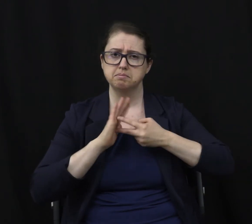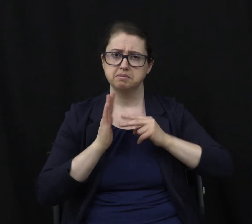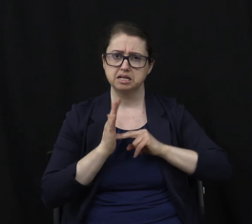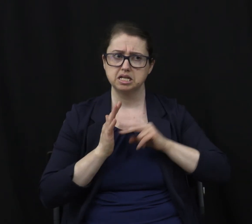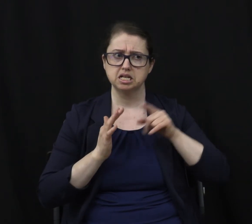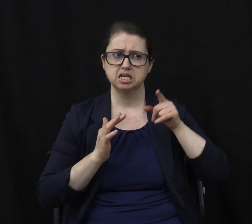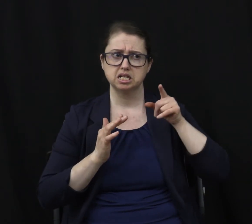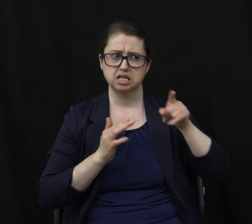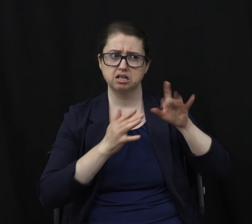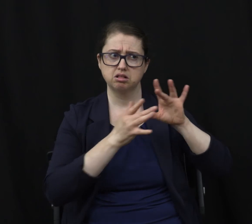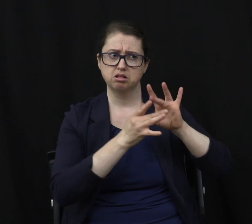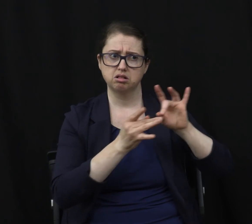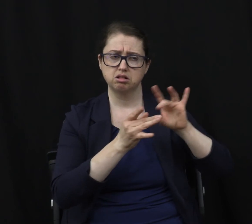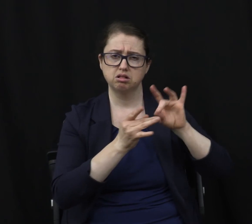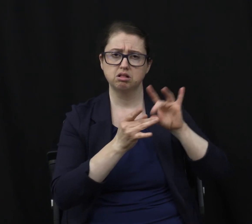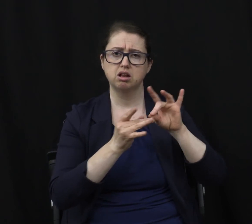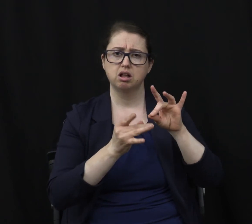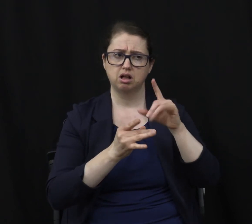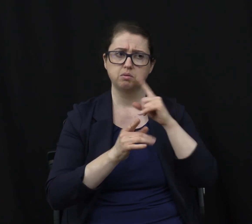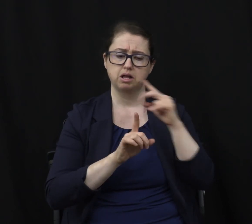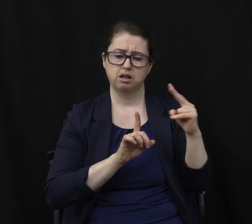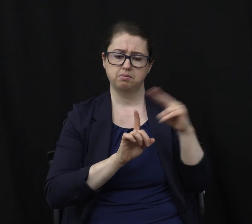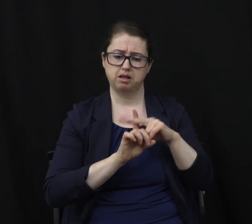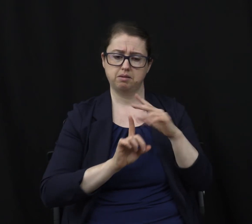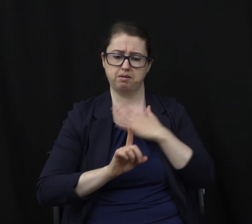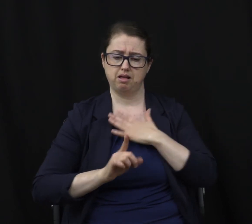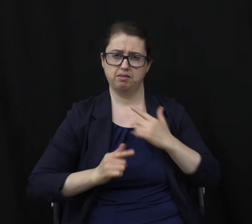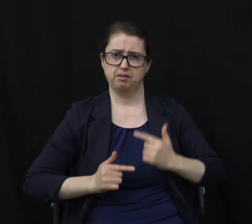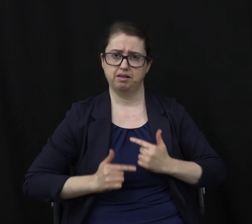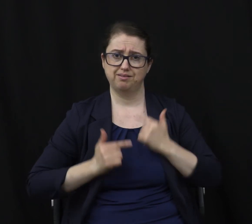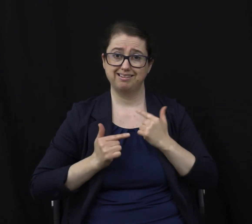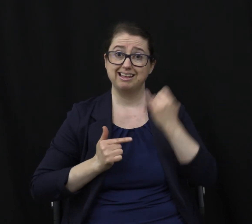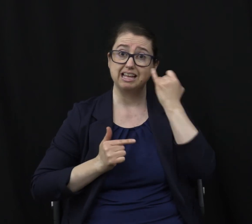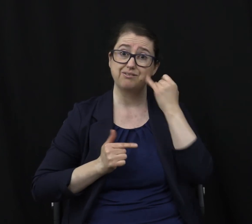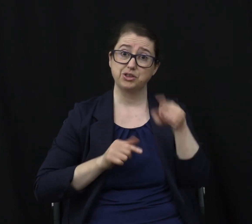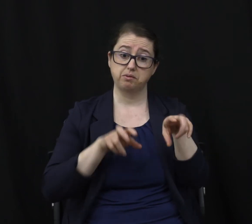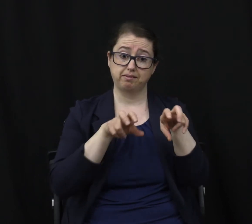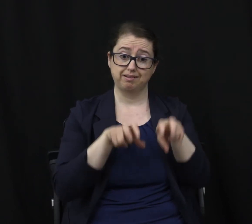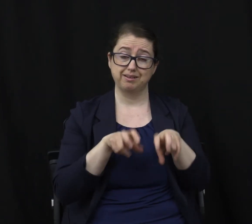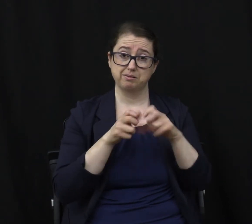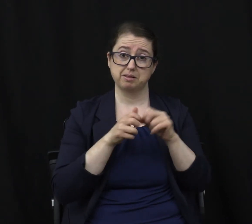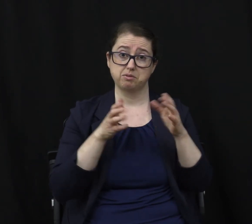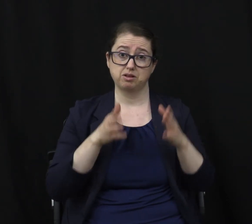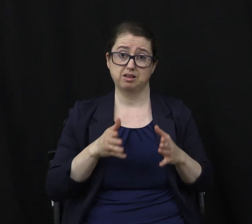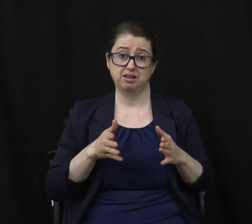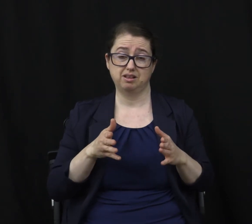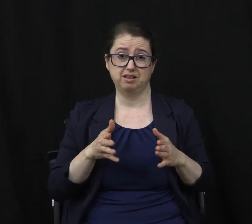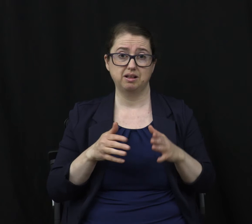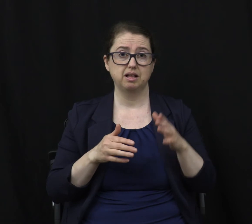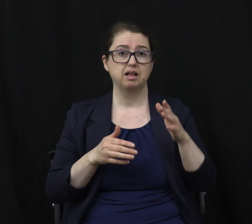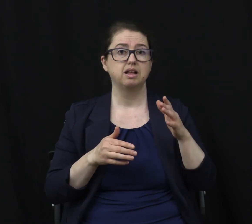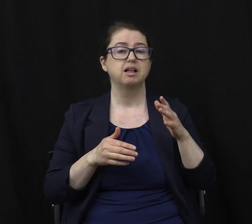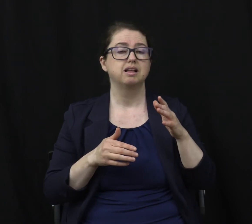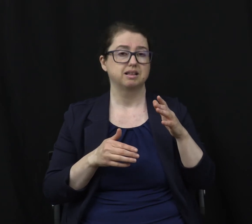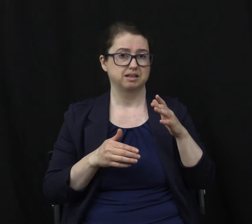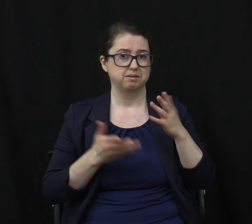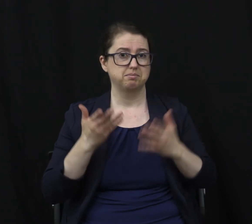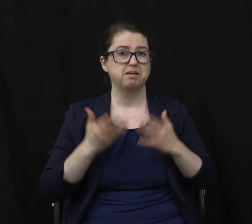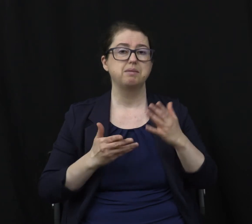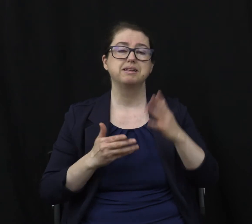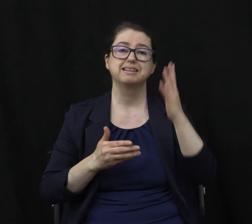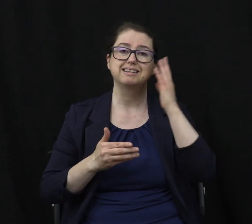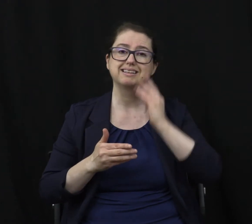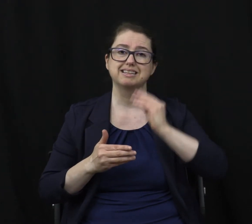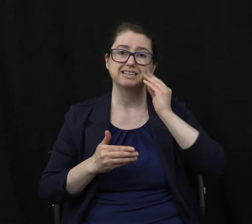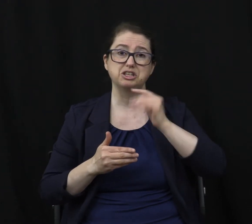you're sitting next to somebody, they may go home, with sore ribs as they experiencing you elbowing them